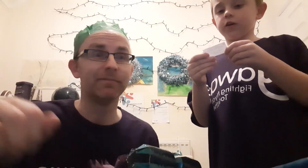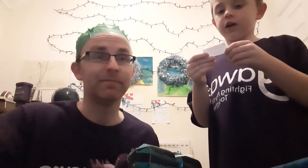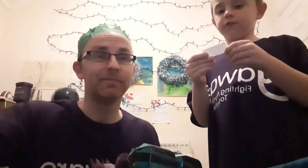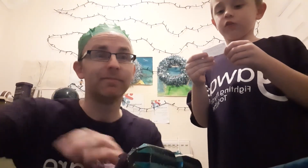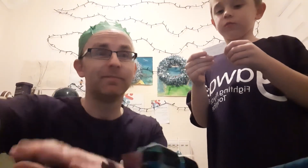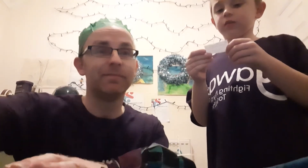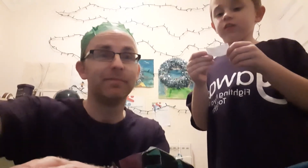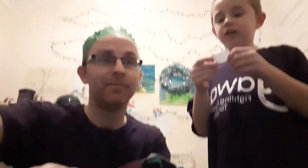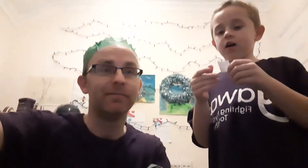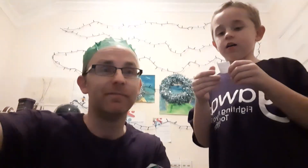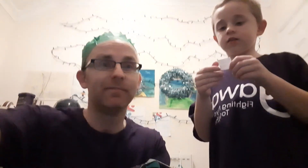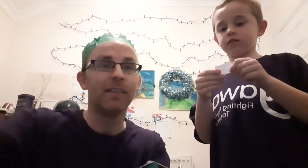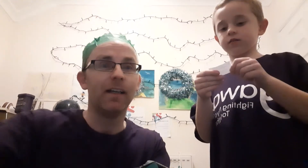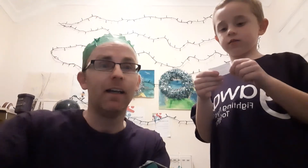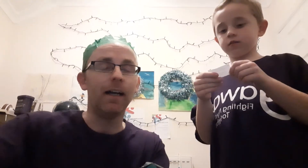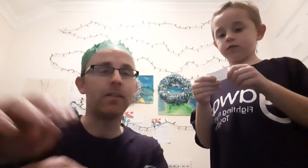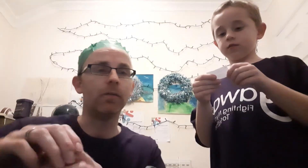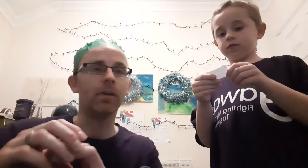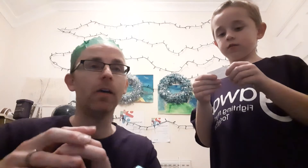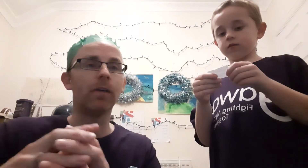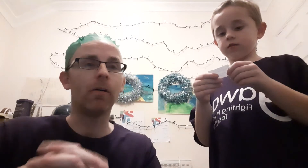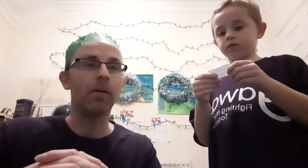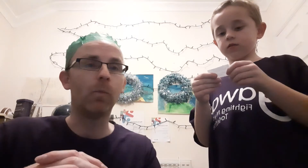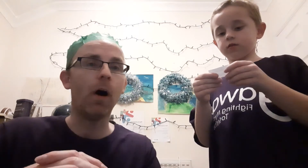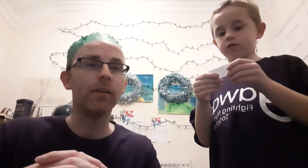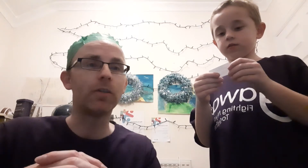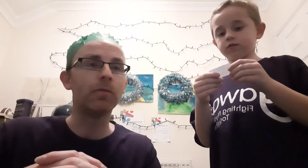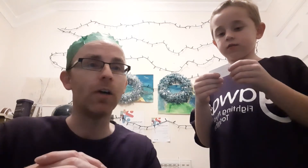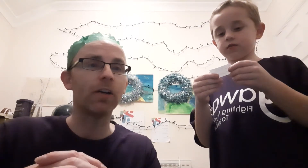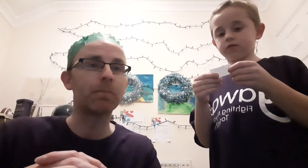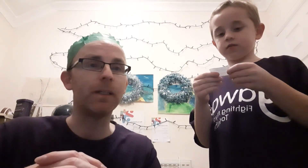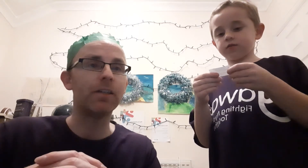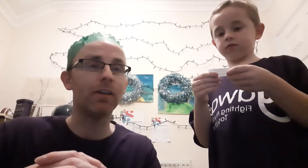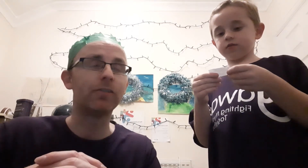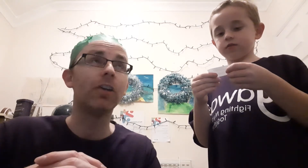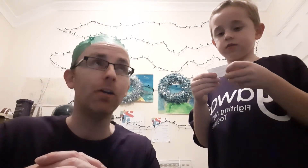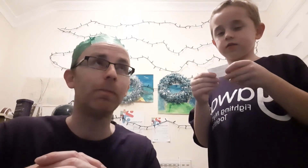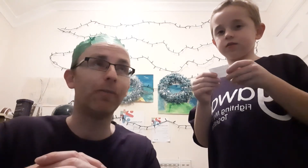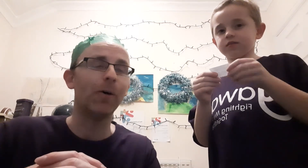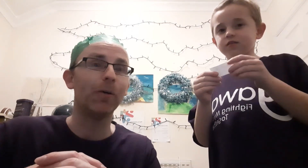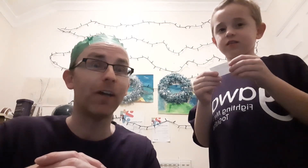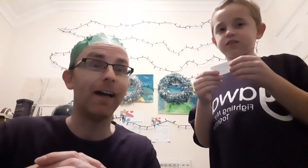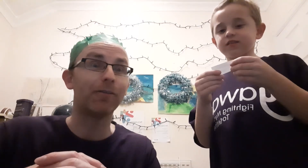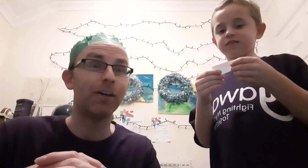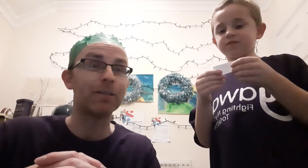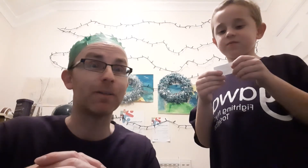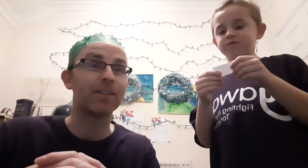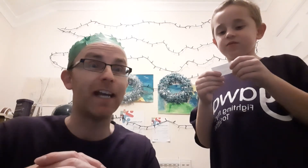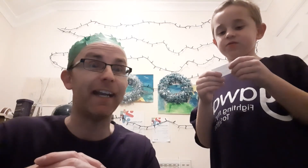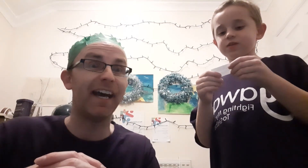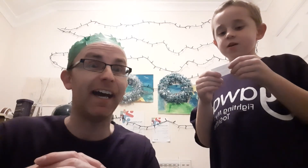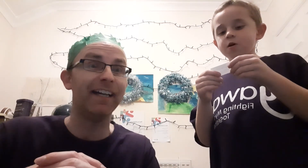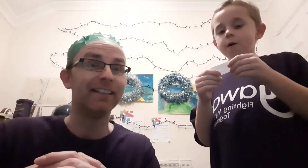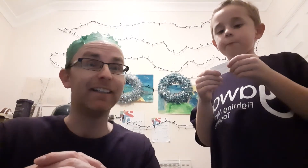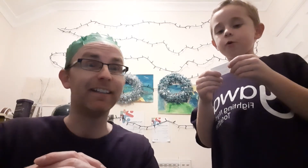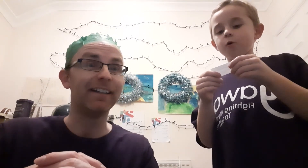have Christmas dinner? I don't know, Noah. What do ducks do before they have Christmas dinner? Pull